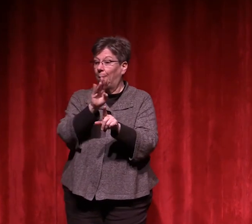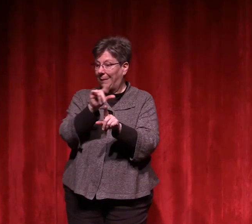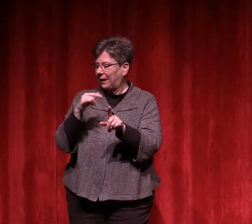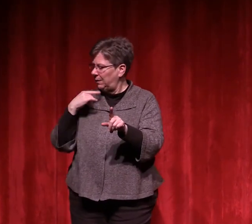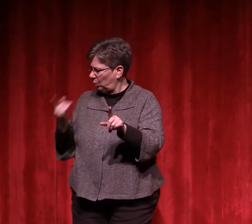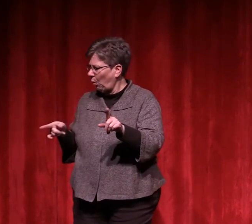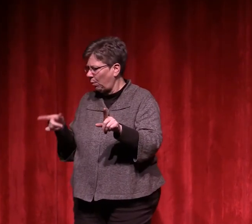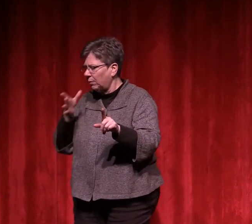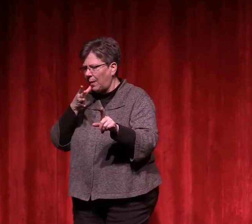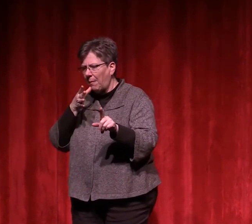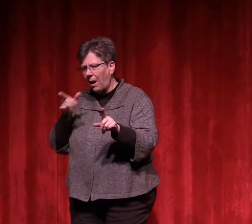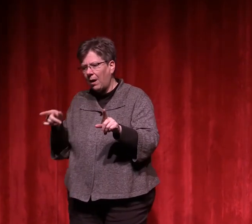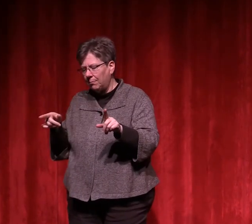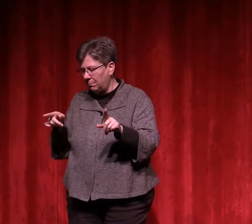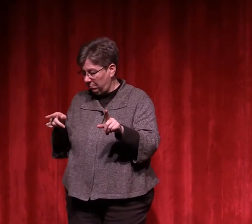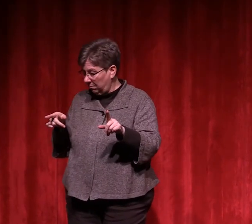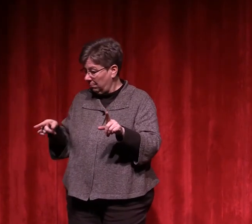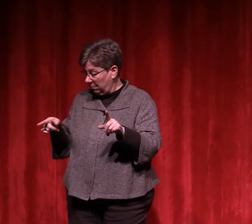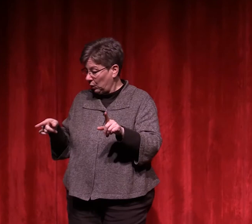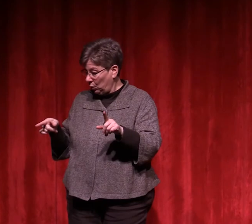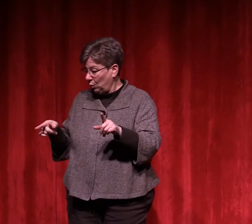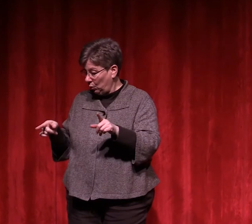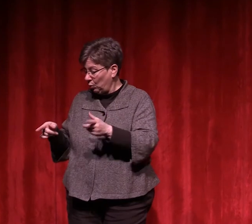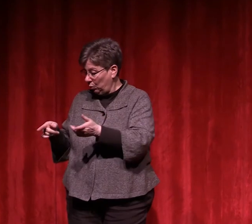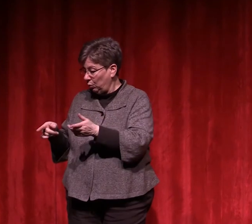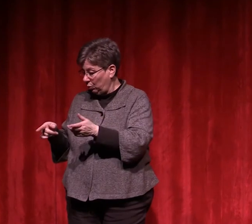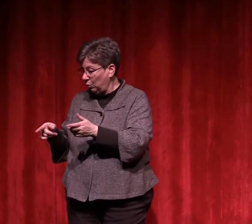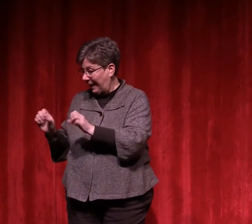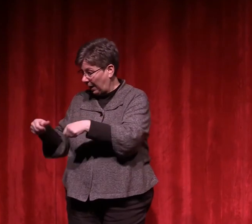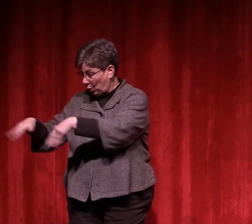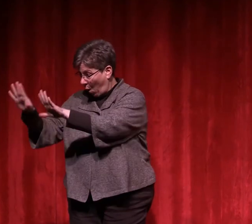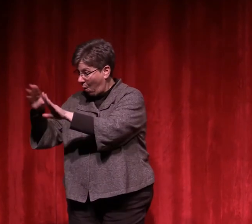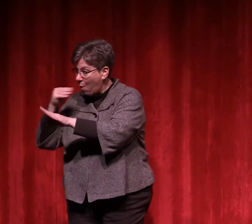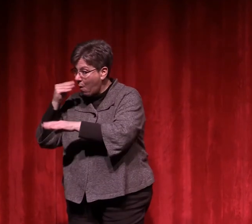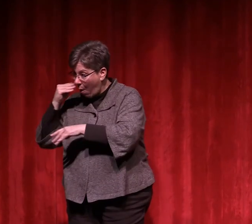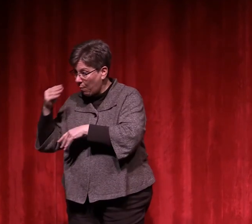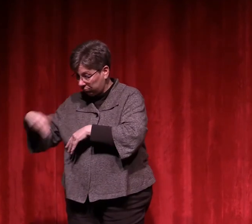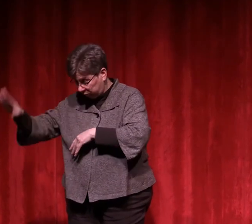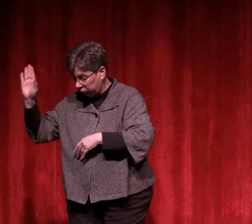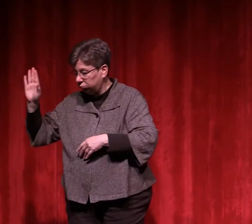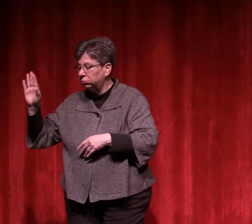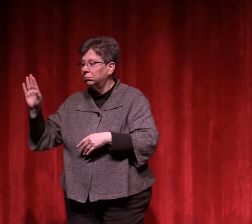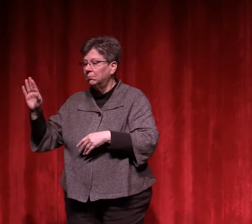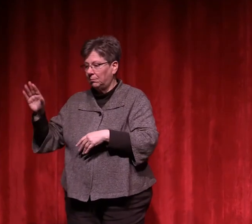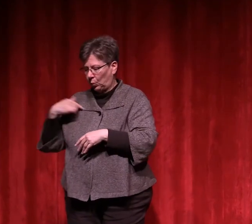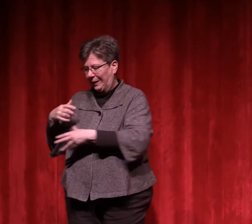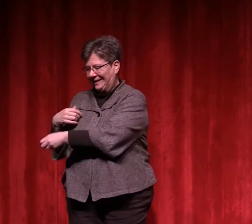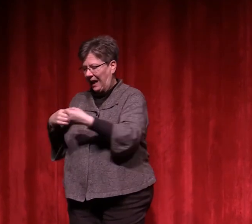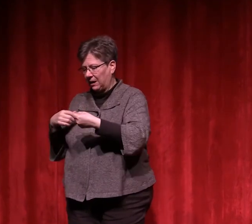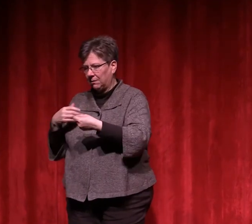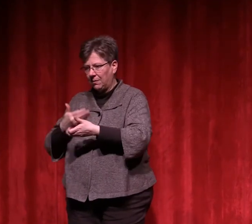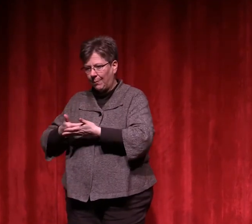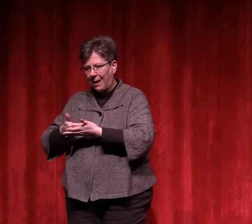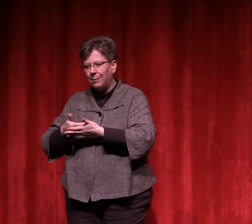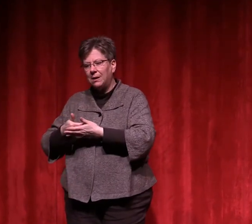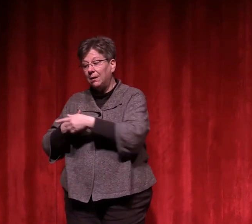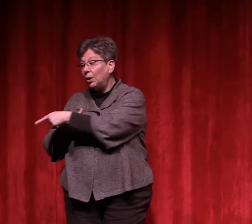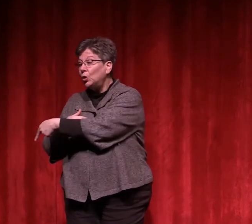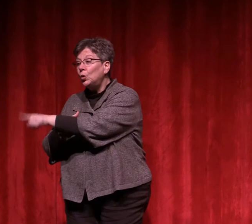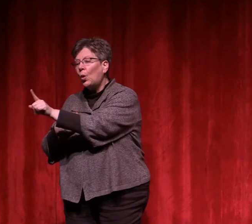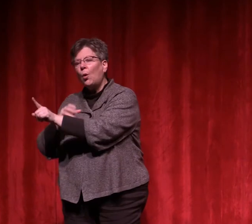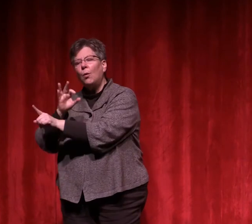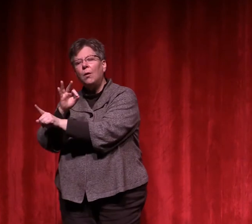15-year-old, you were released, you're discharged, you can go back to the Florence Crittenden home. Now, the Florence Crittenden